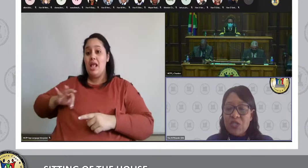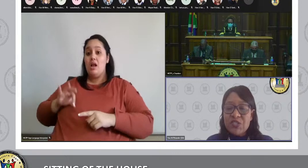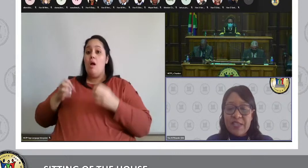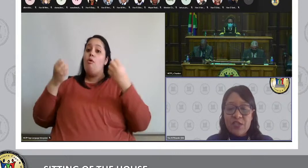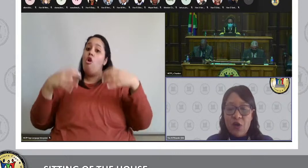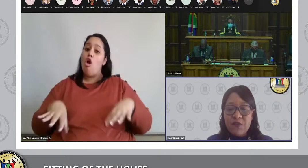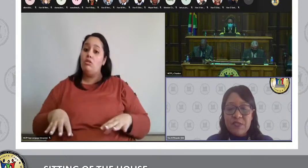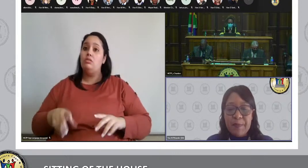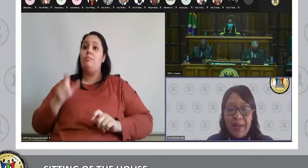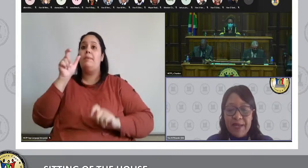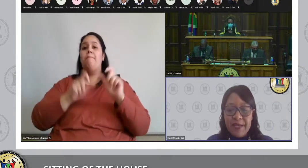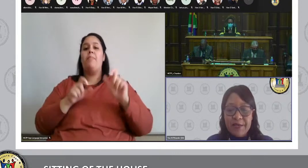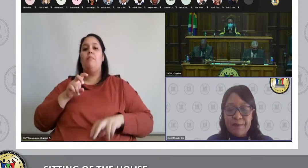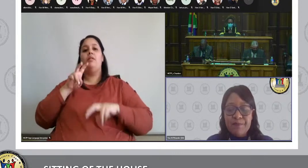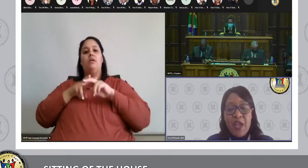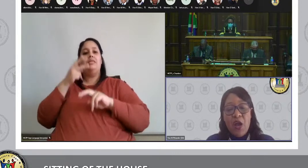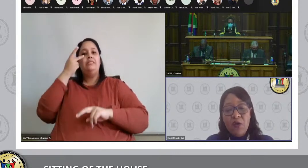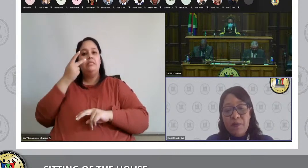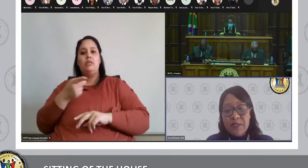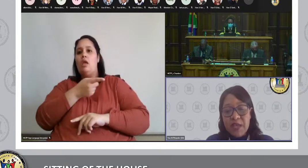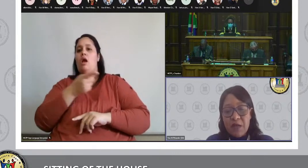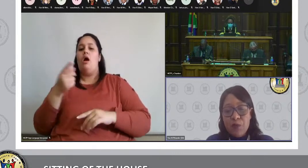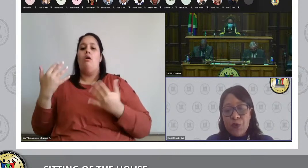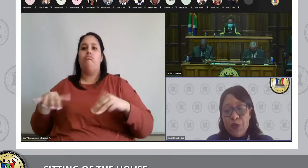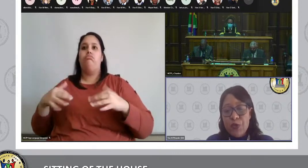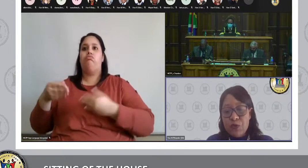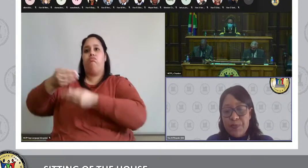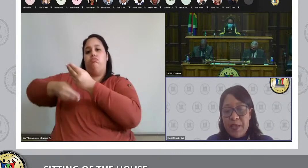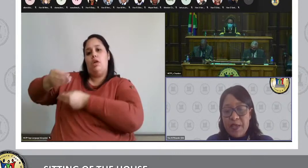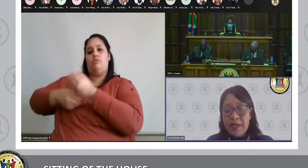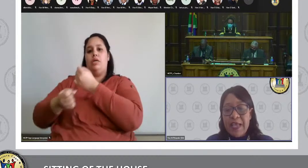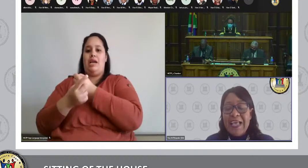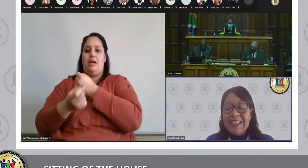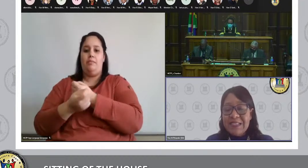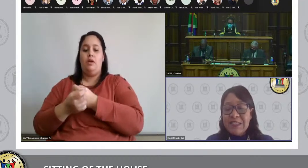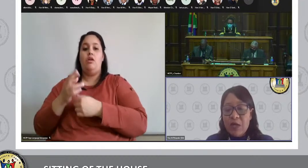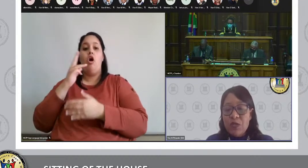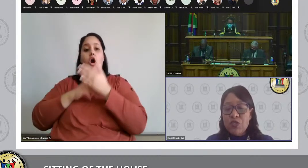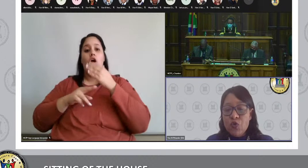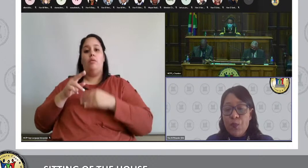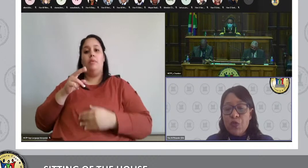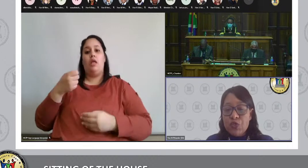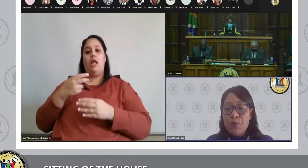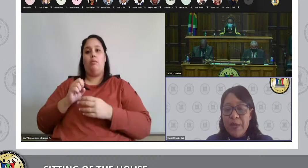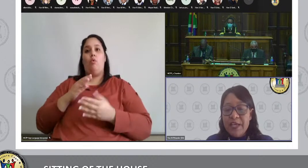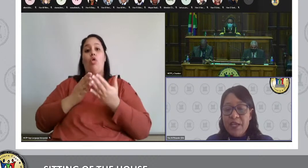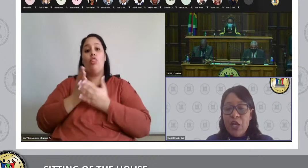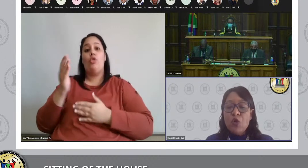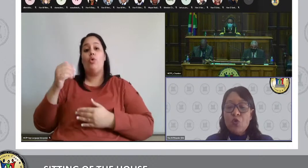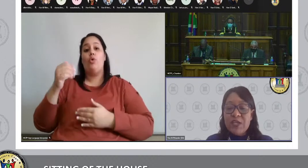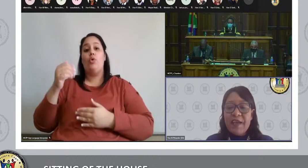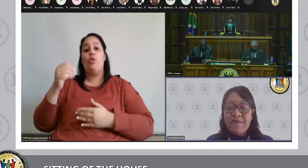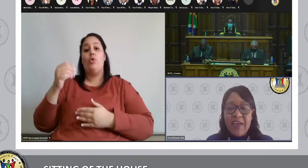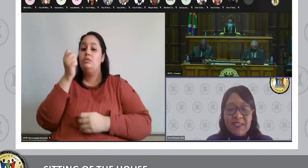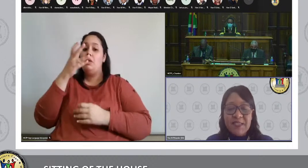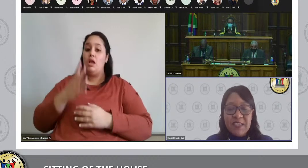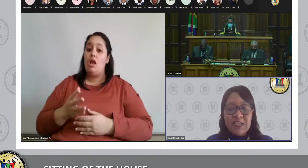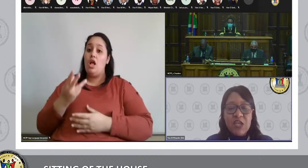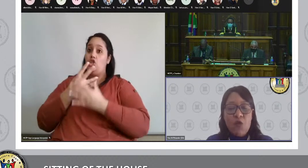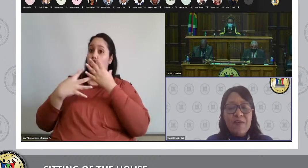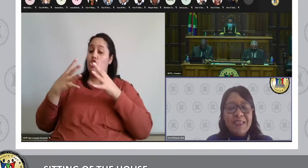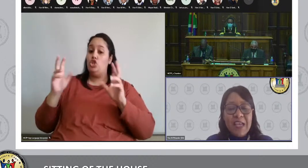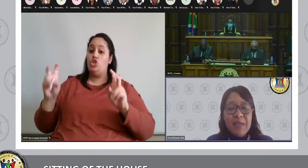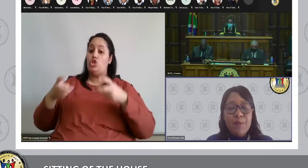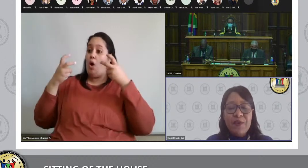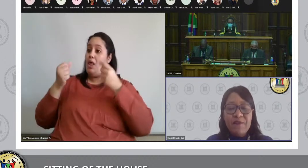back and watch state coffers be plundered. Honorable Dugmore, through you, Speaker, this stolen 2.2 billion could have